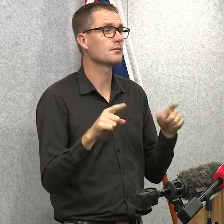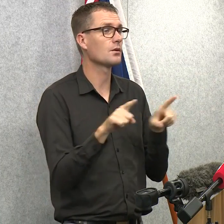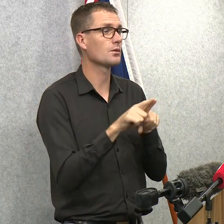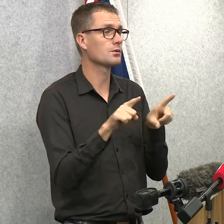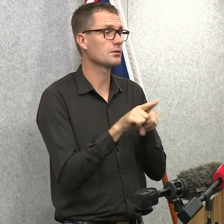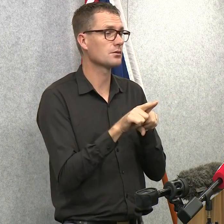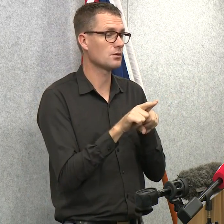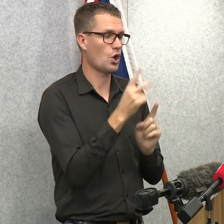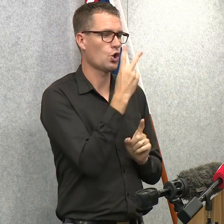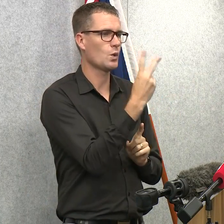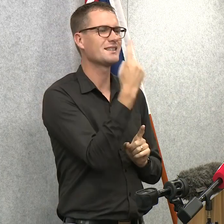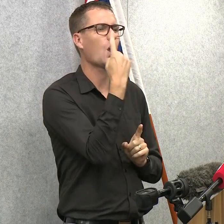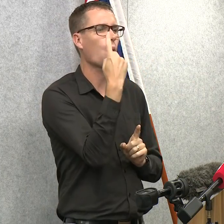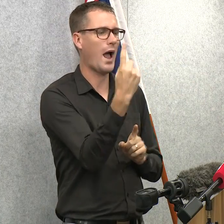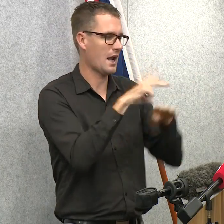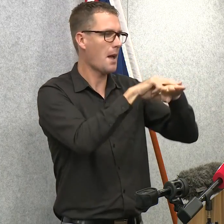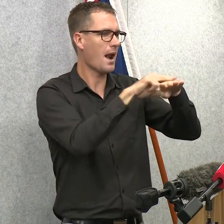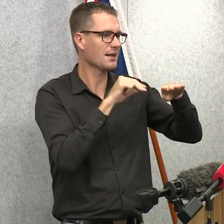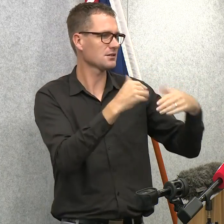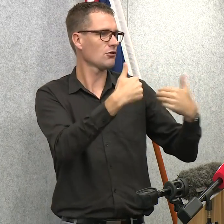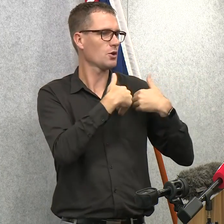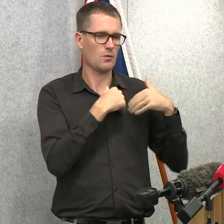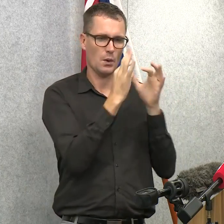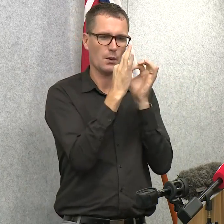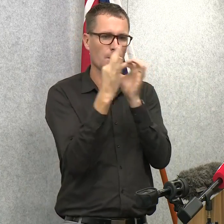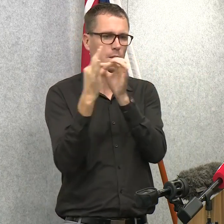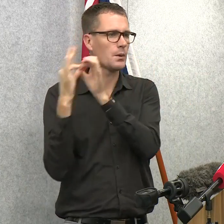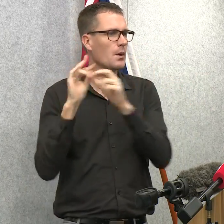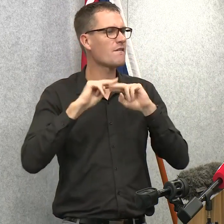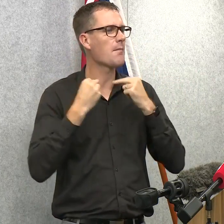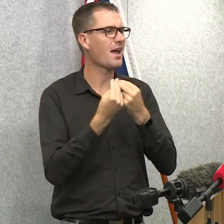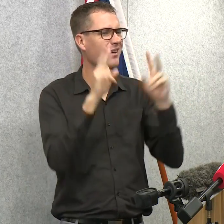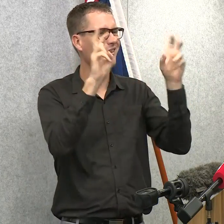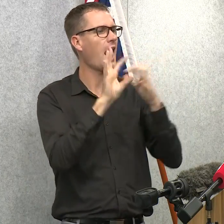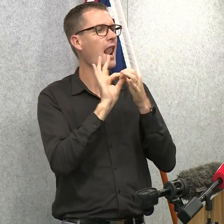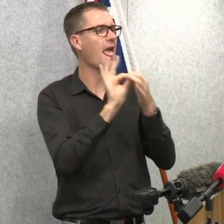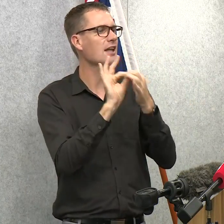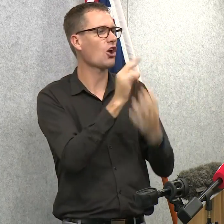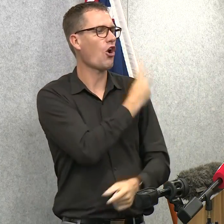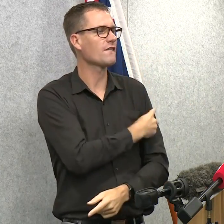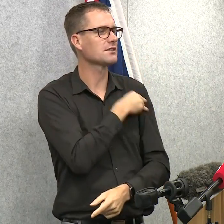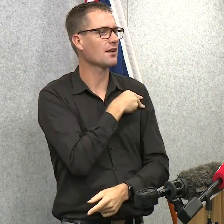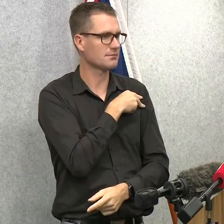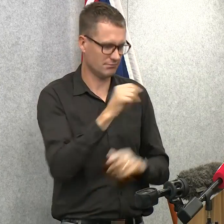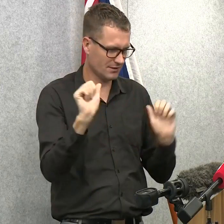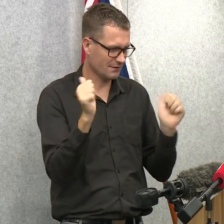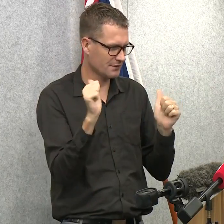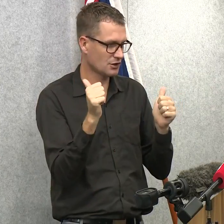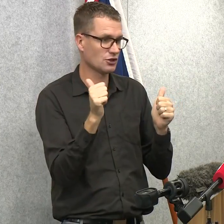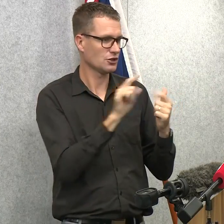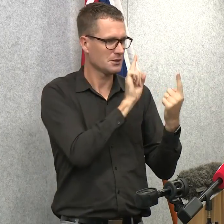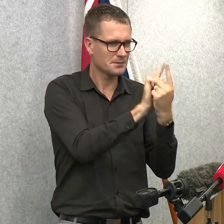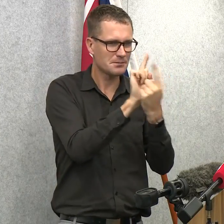family liaison officers who are meeting and have met with every one of those families.